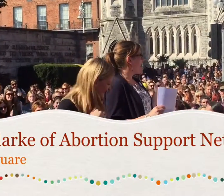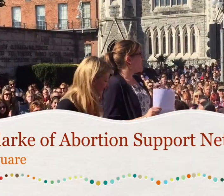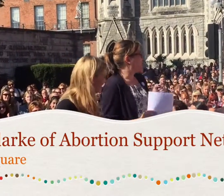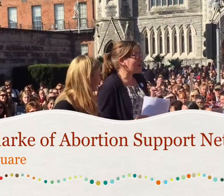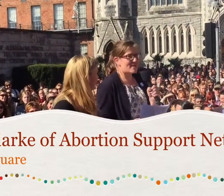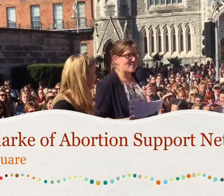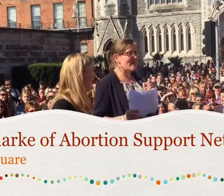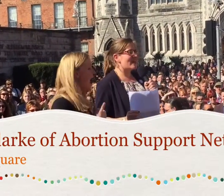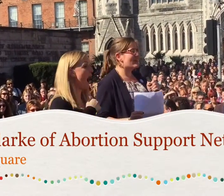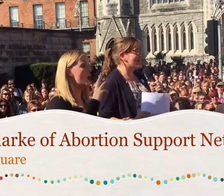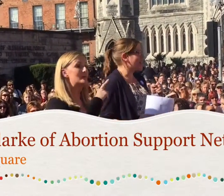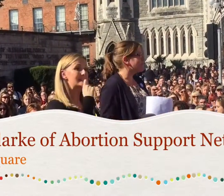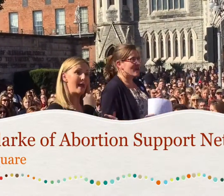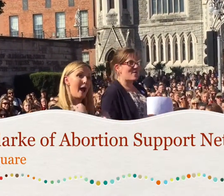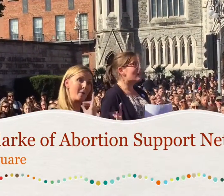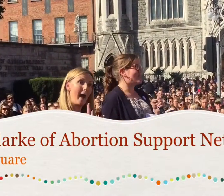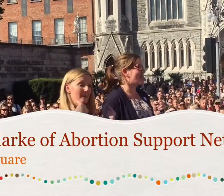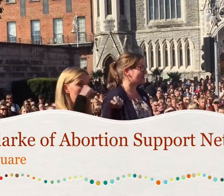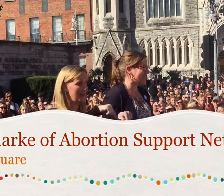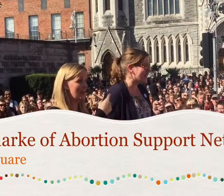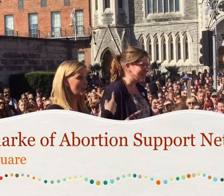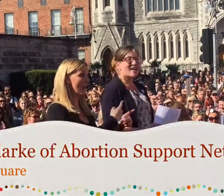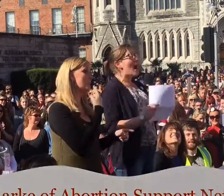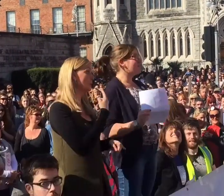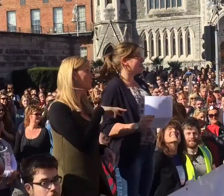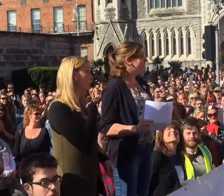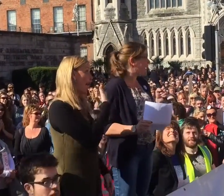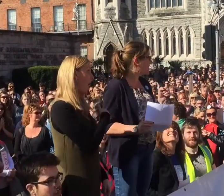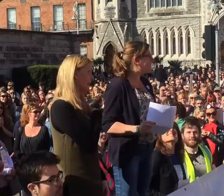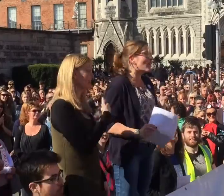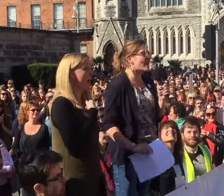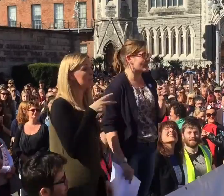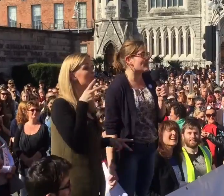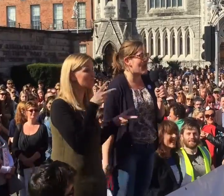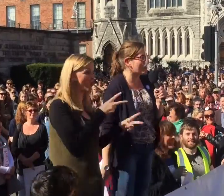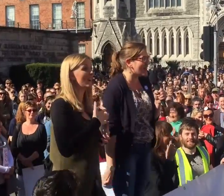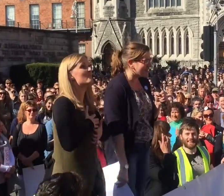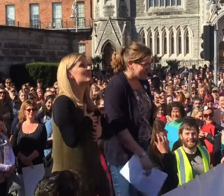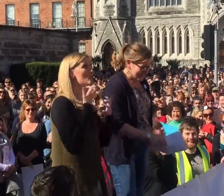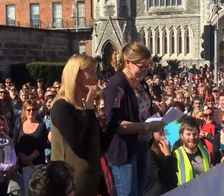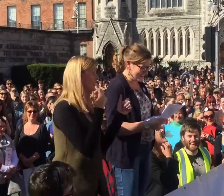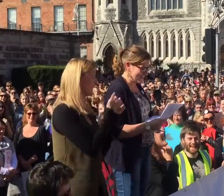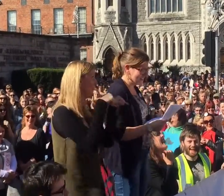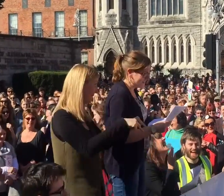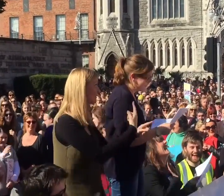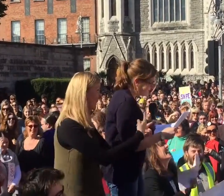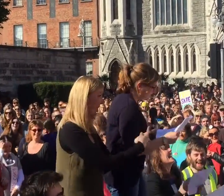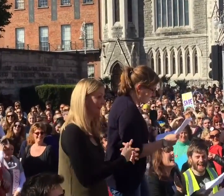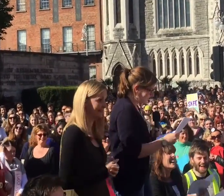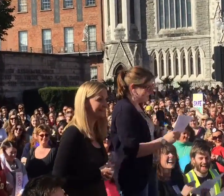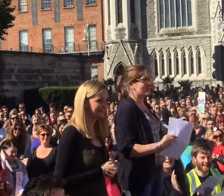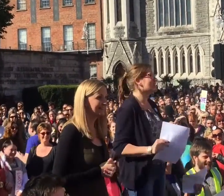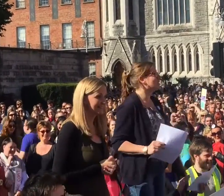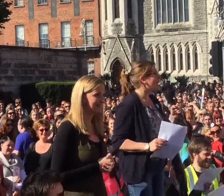I'd say I was happy to be here again, but quite frankly, I'm pretty fucking furious about it.